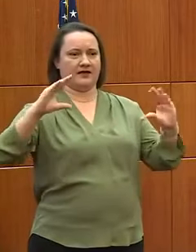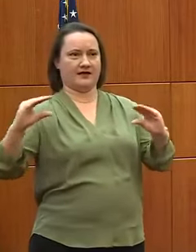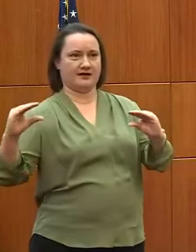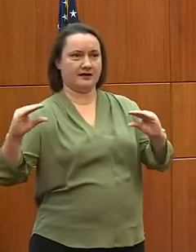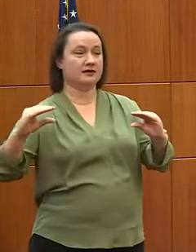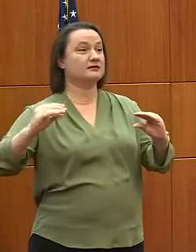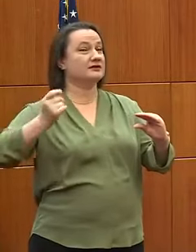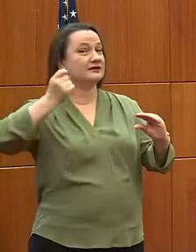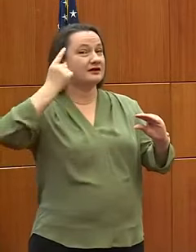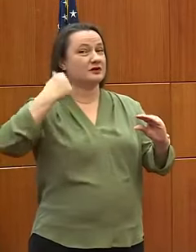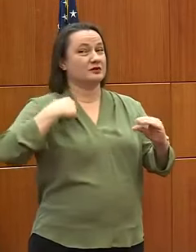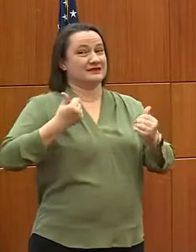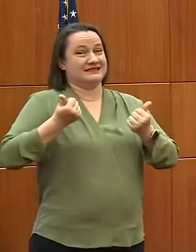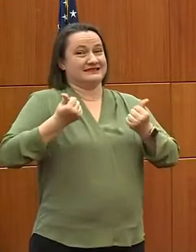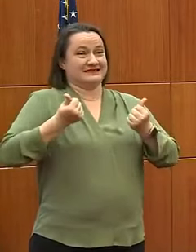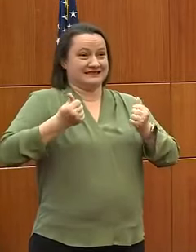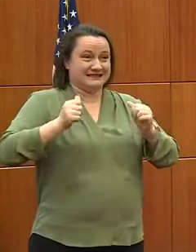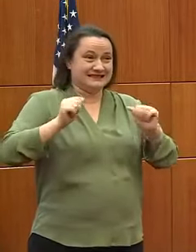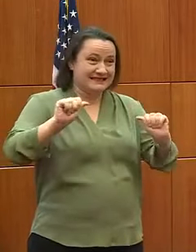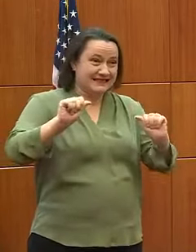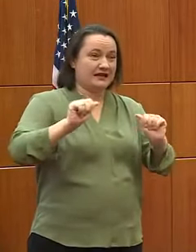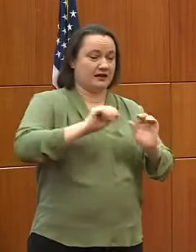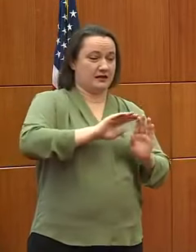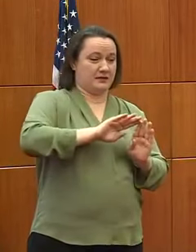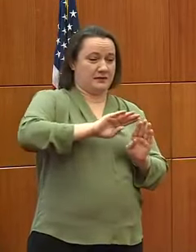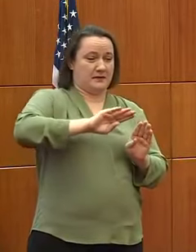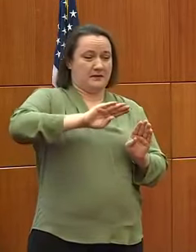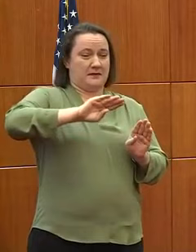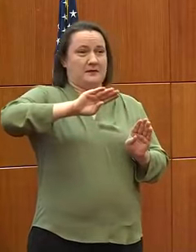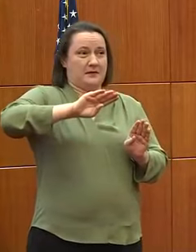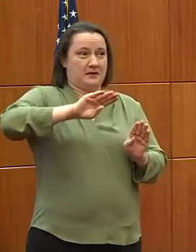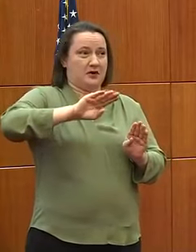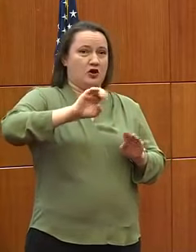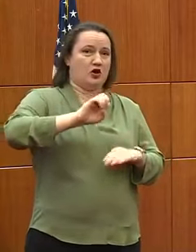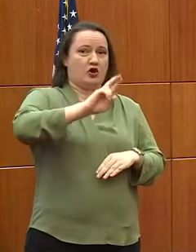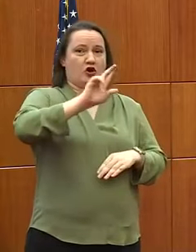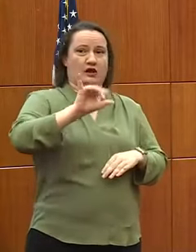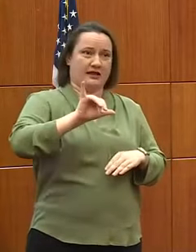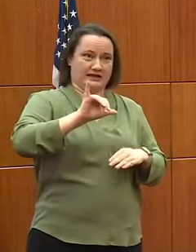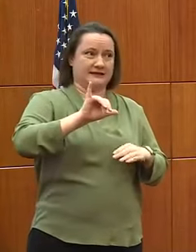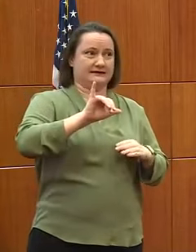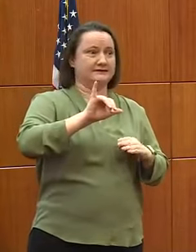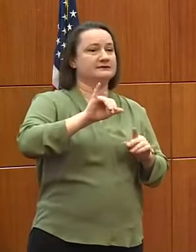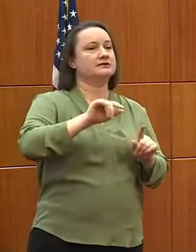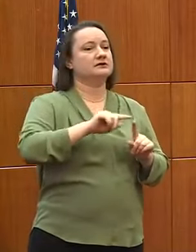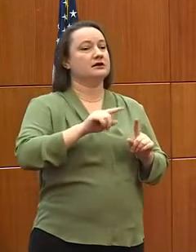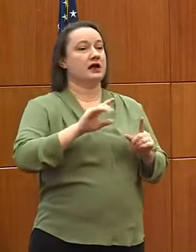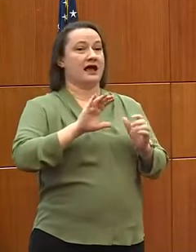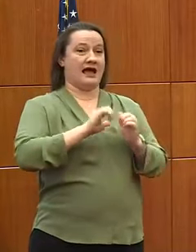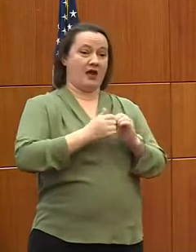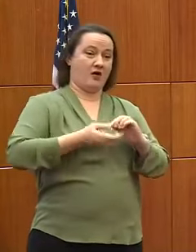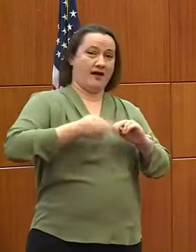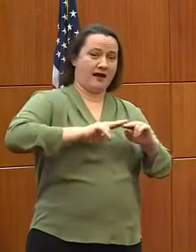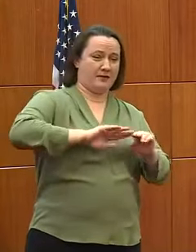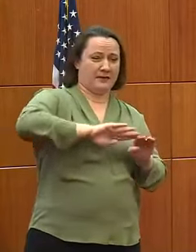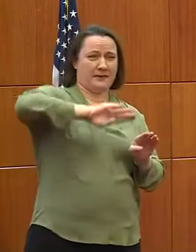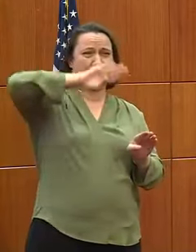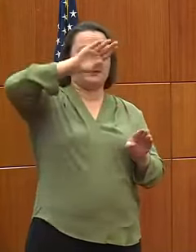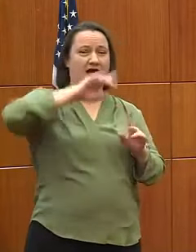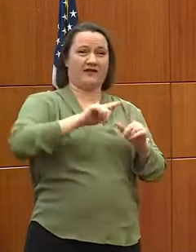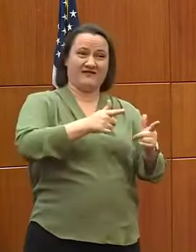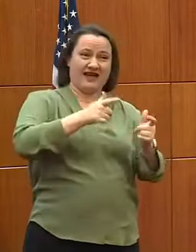early stages of that curve rising. How high and how quickly those numbers rise is up to